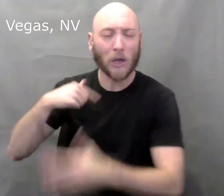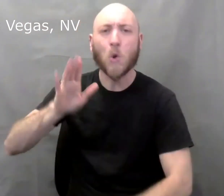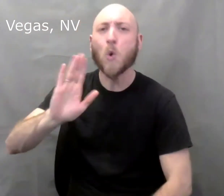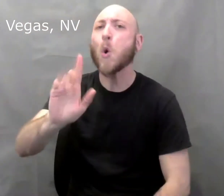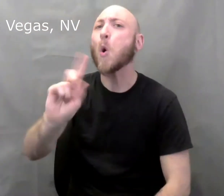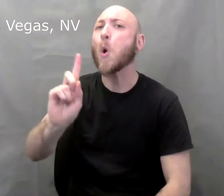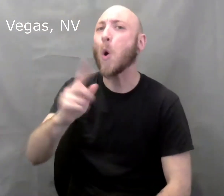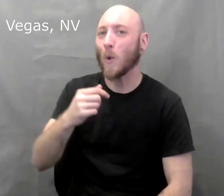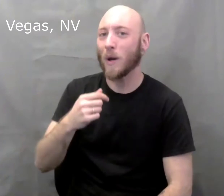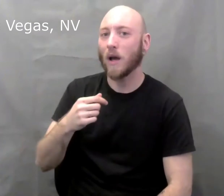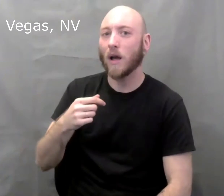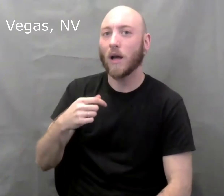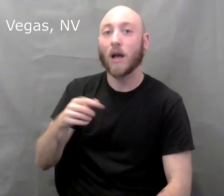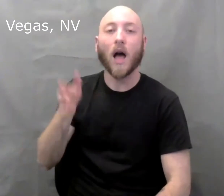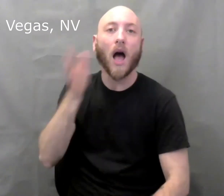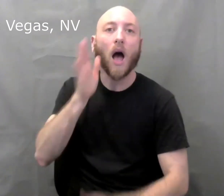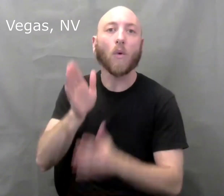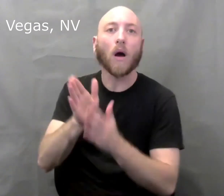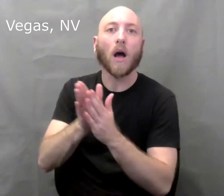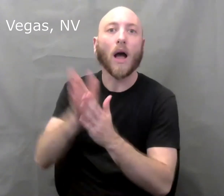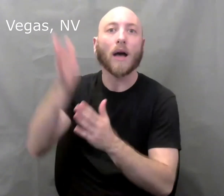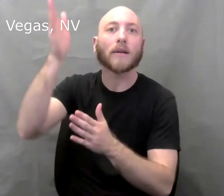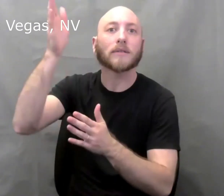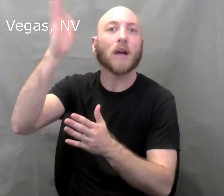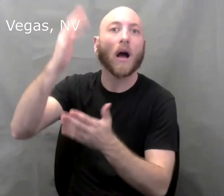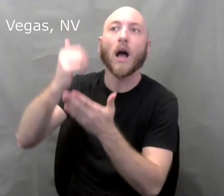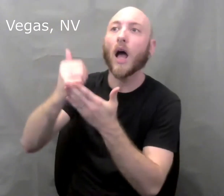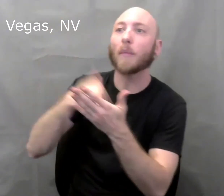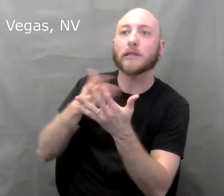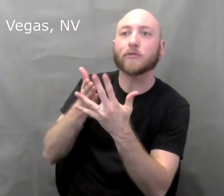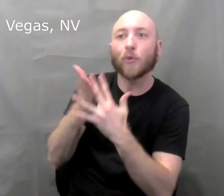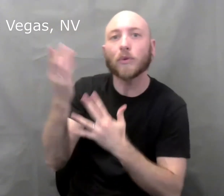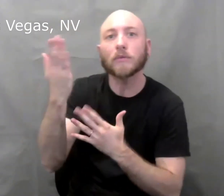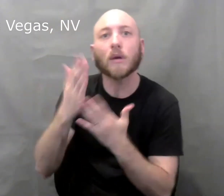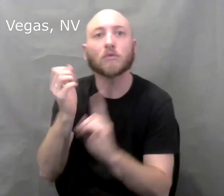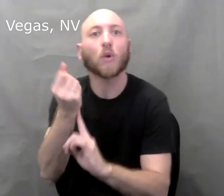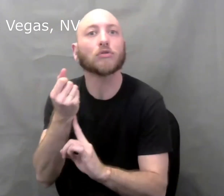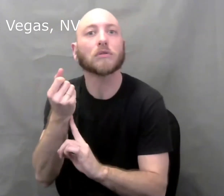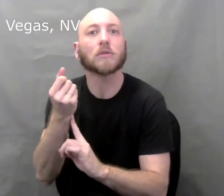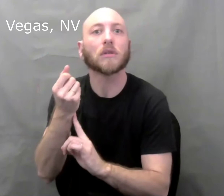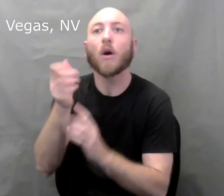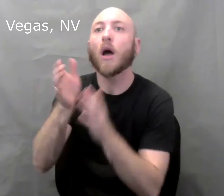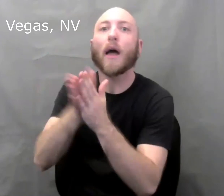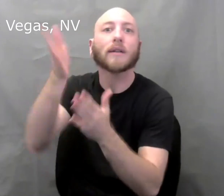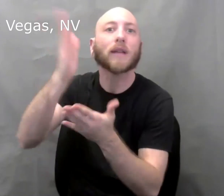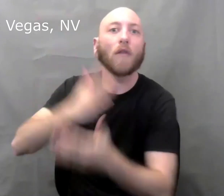I'm going to ask God to help me get through this, or ask God for just the willingness to help me get through this.